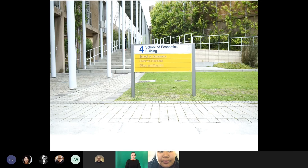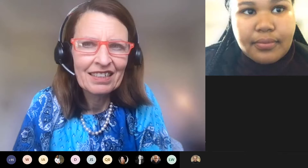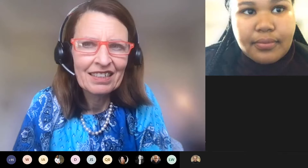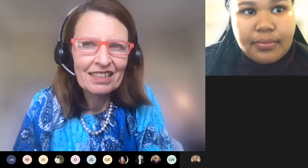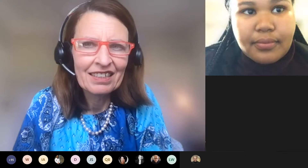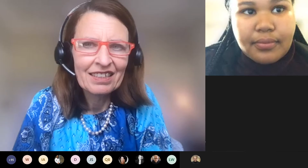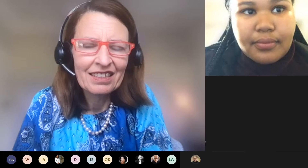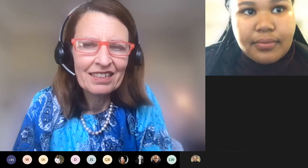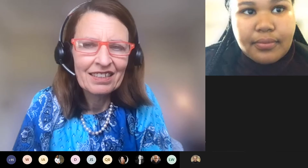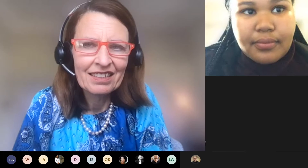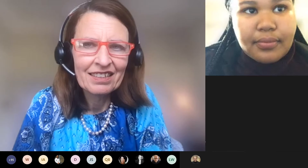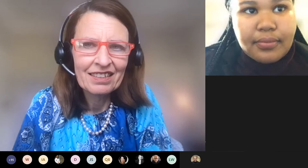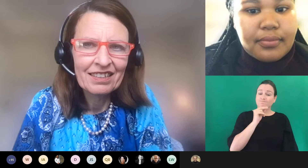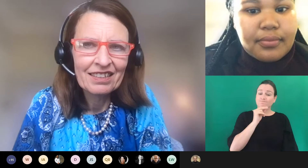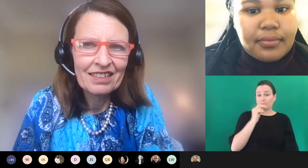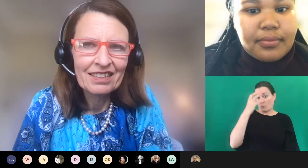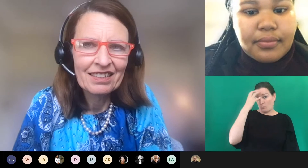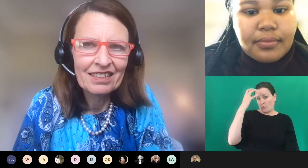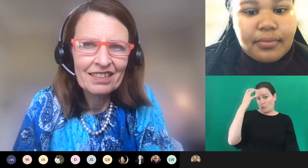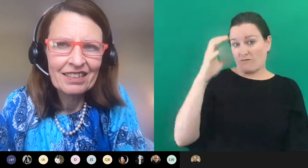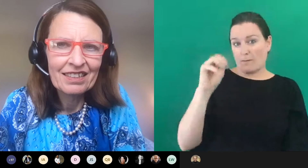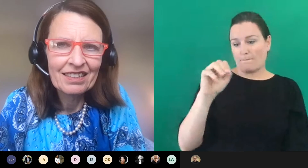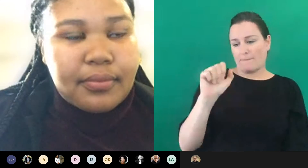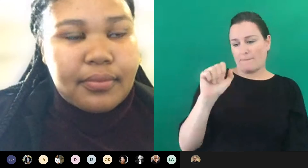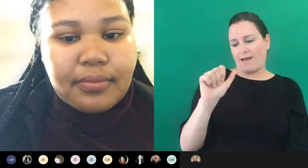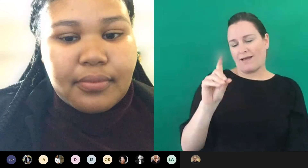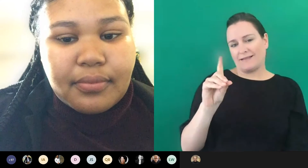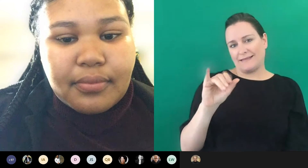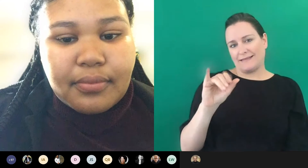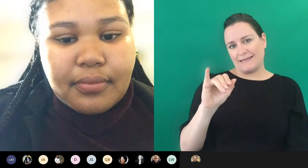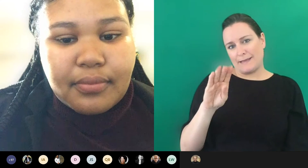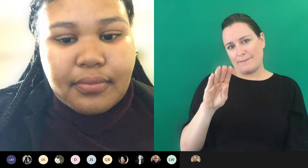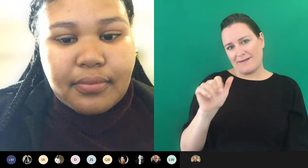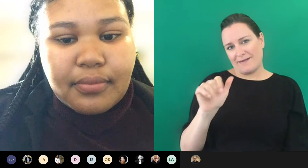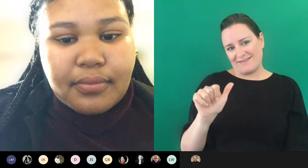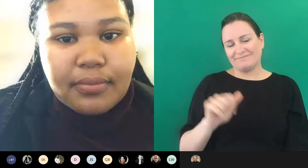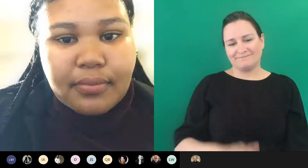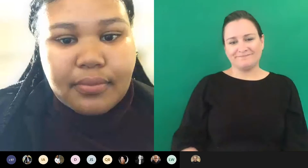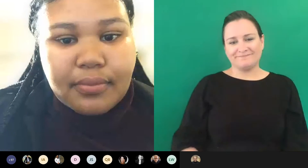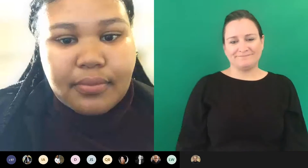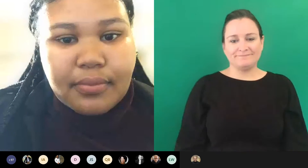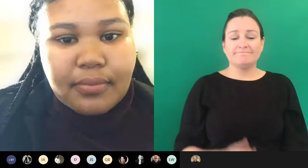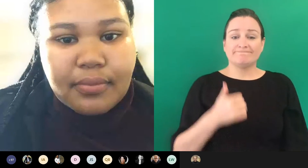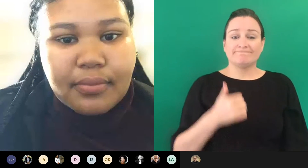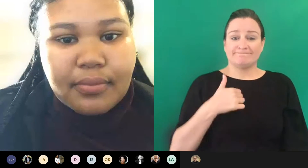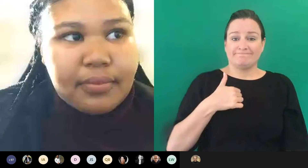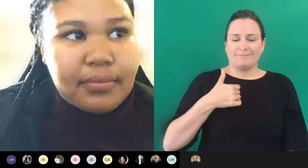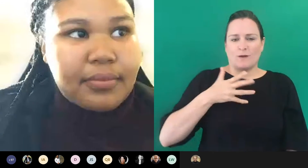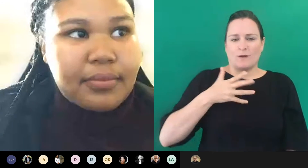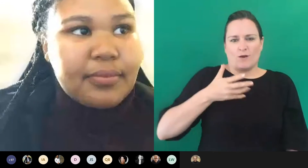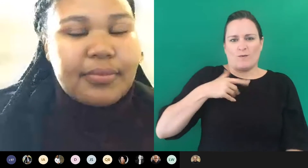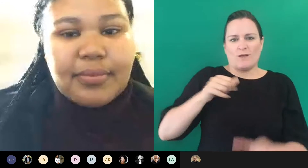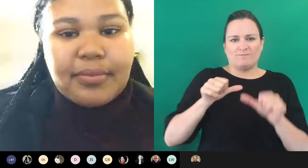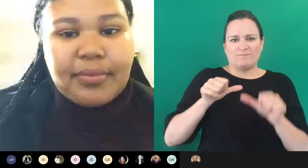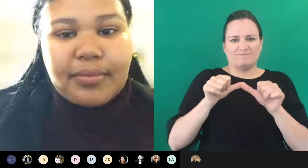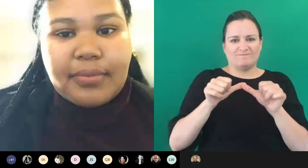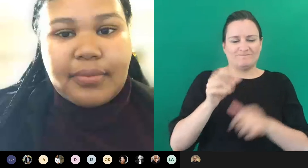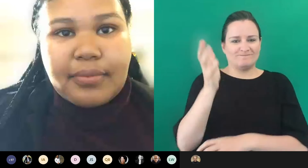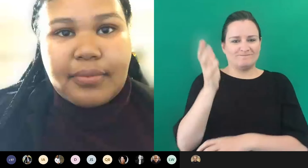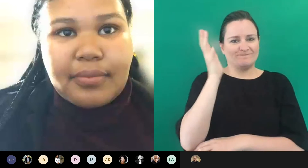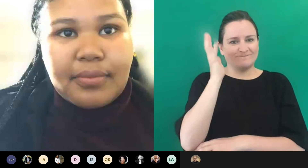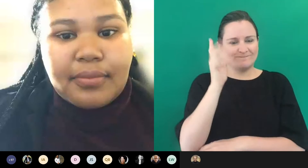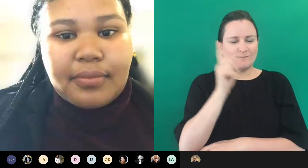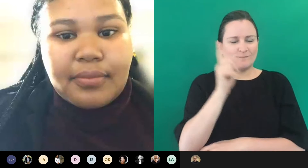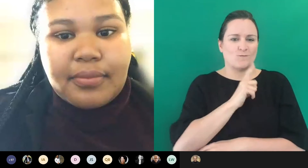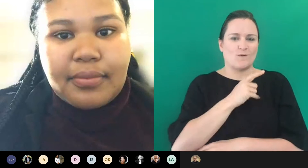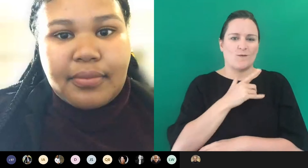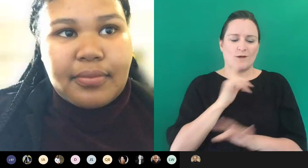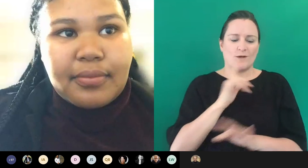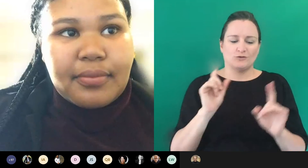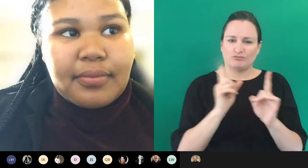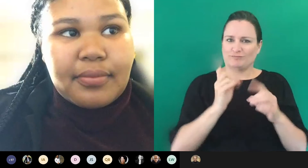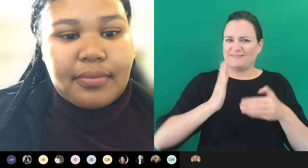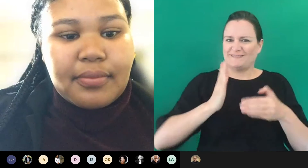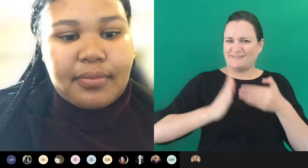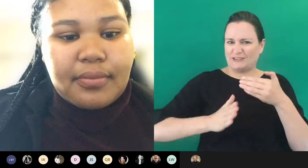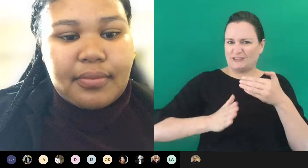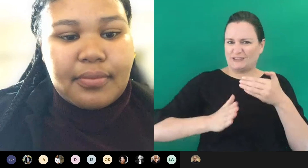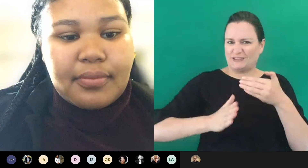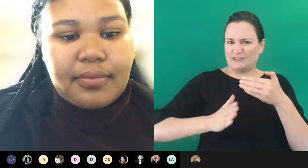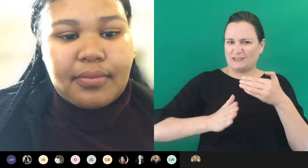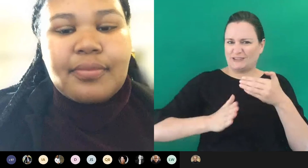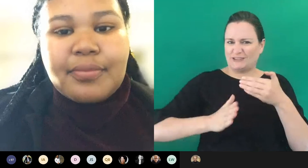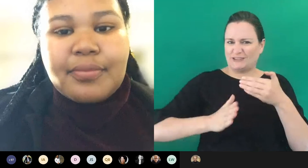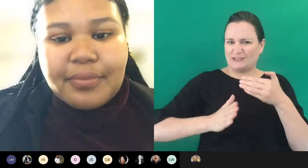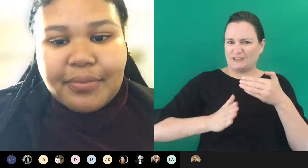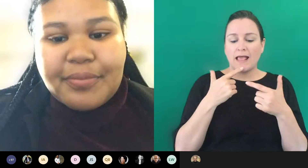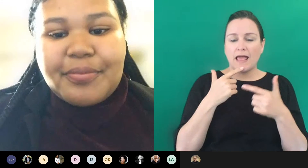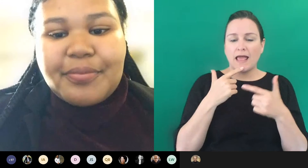Okay, I'll stop my presentation there as we wrap up. I just want to explain the concept of translanguaging, because